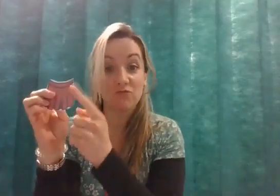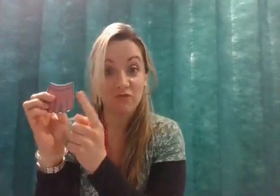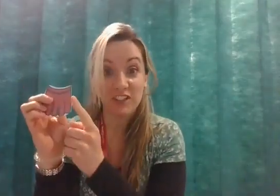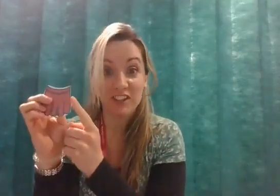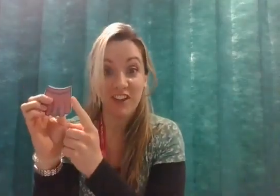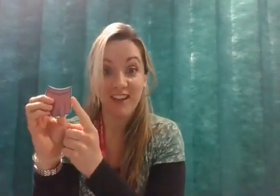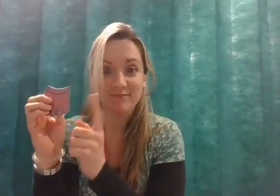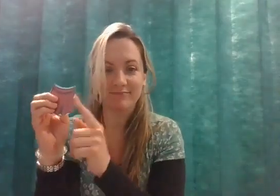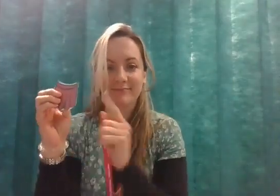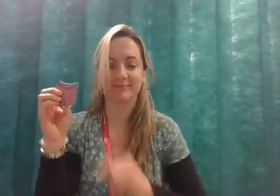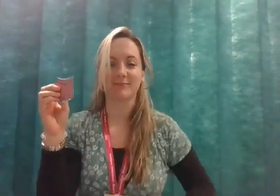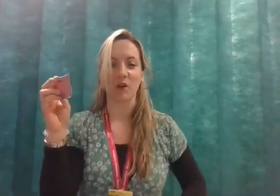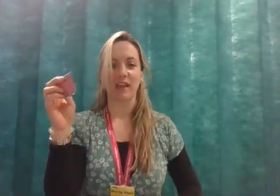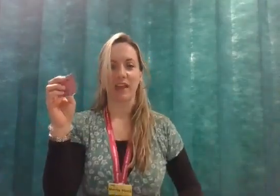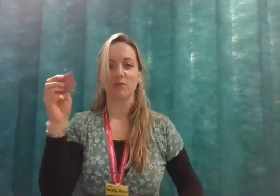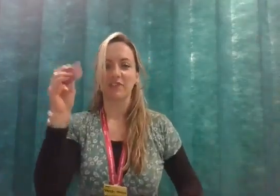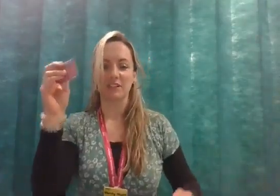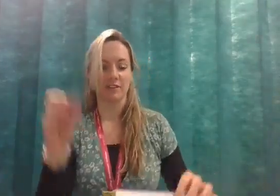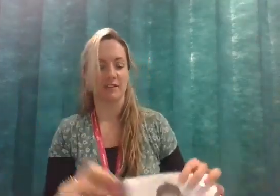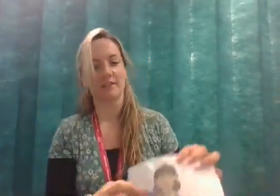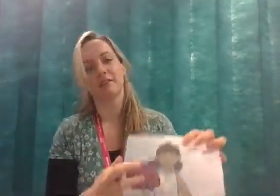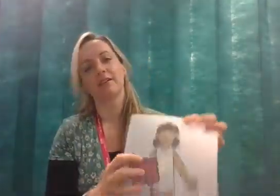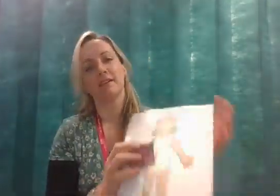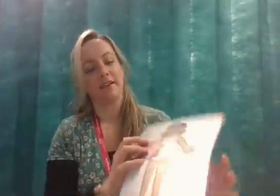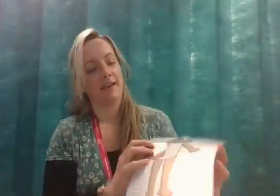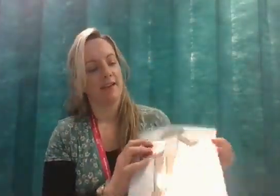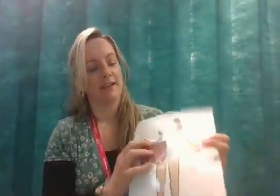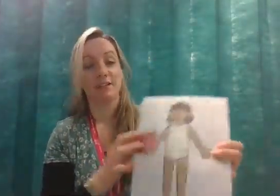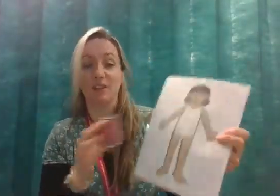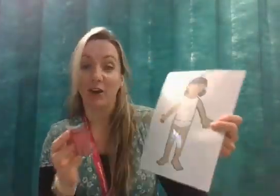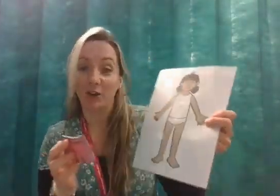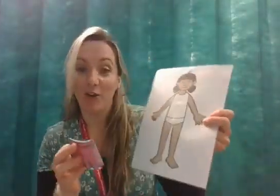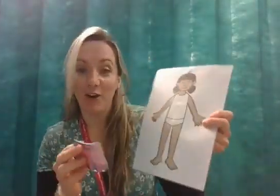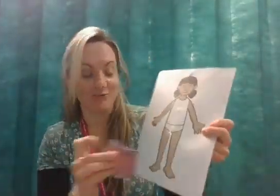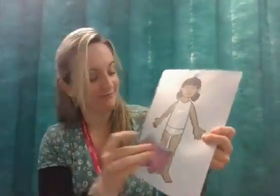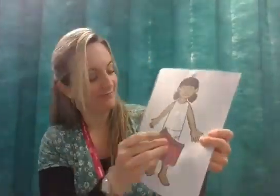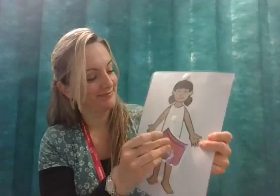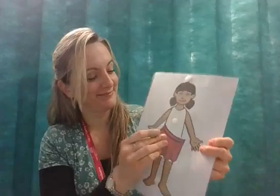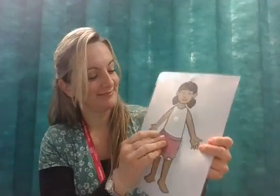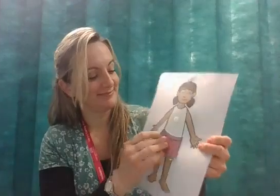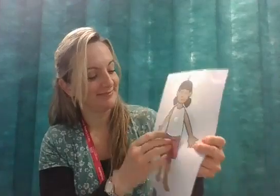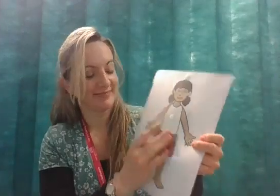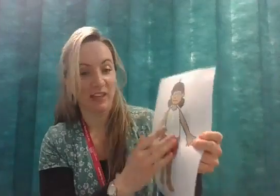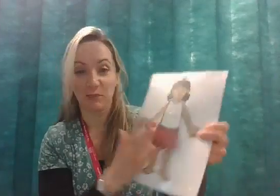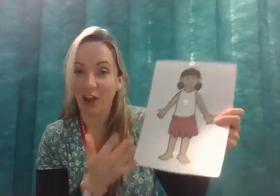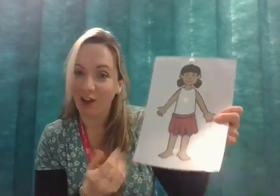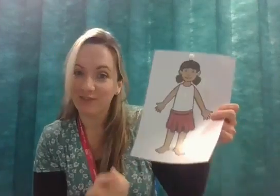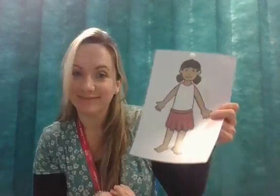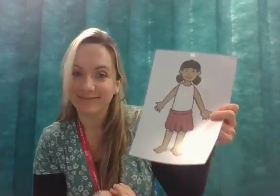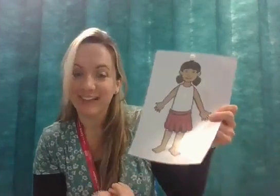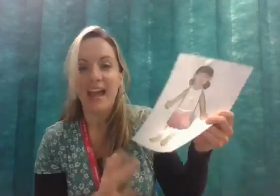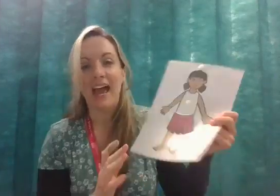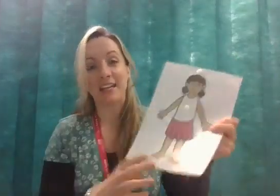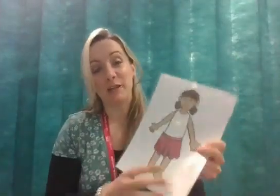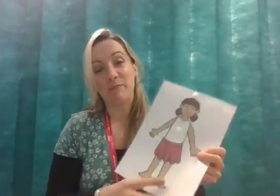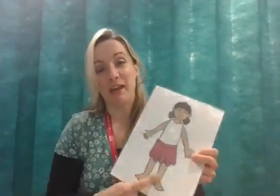Red skirt. Okay, red skirt. Skirt on. There we go. And again,